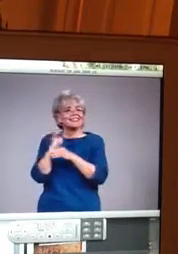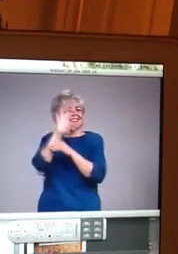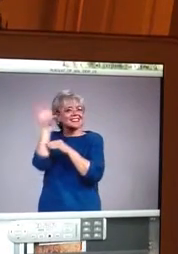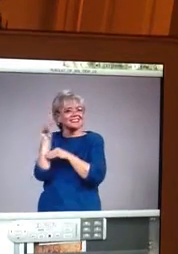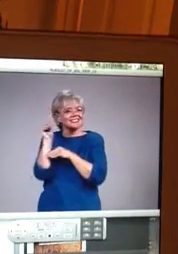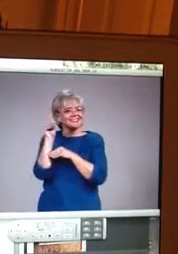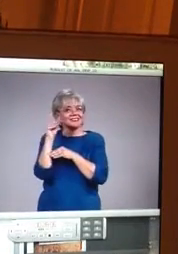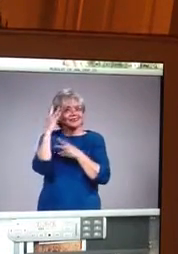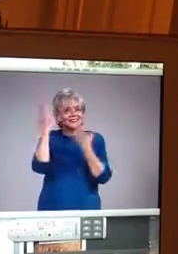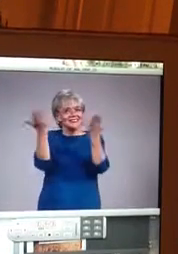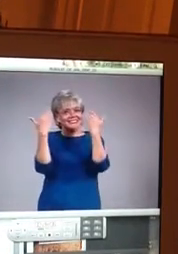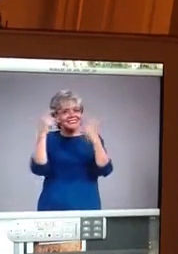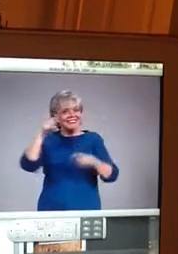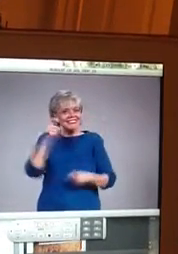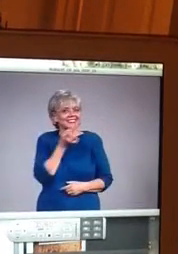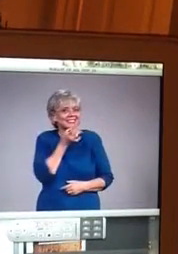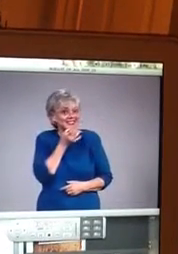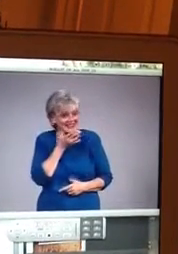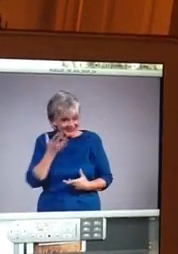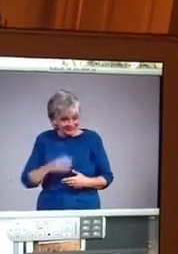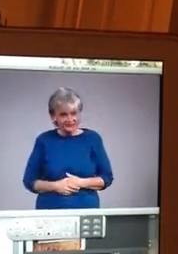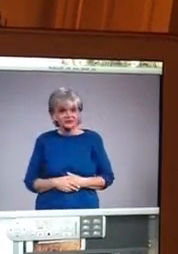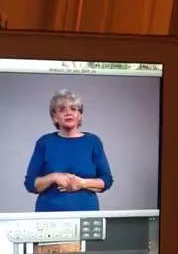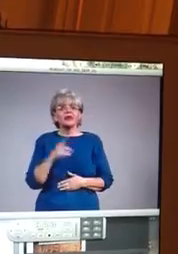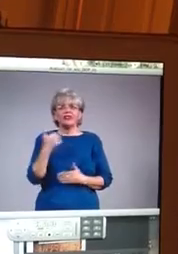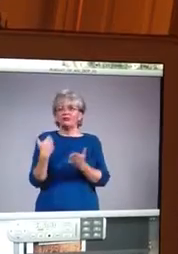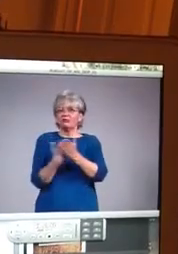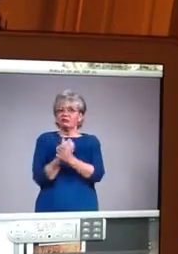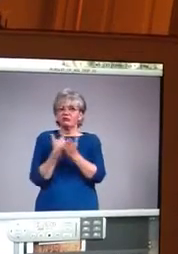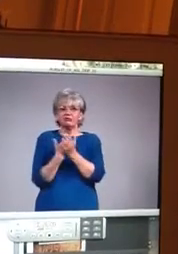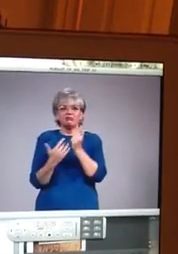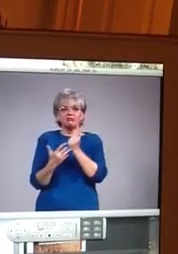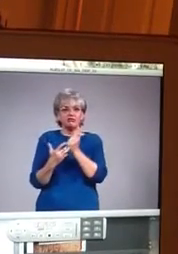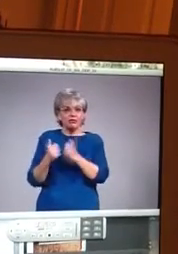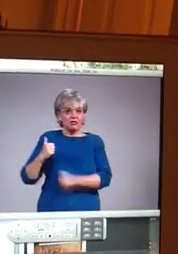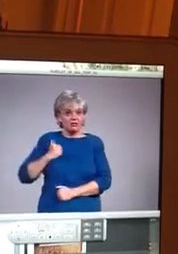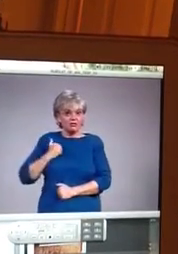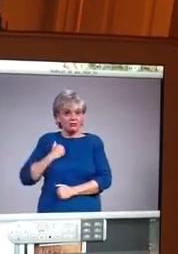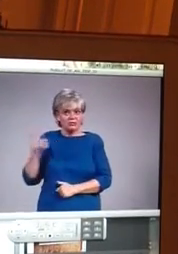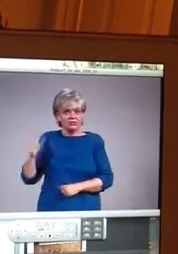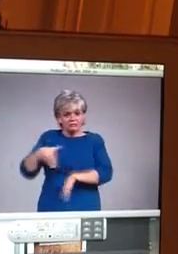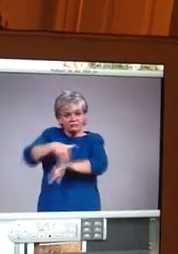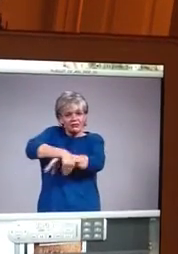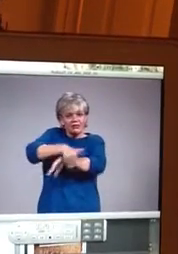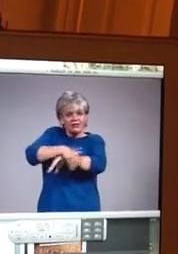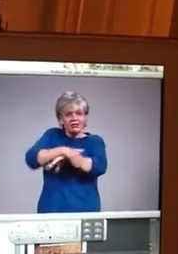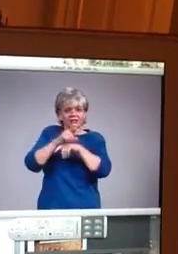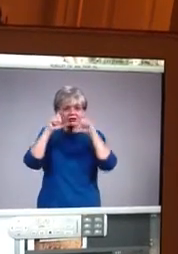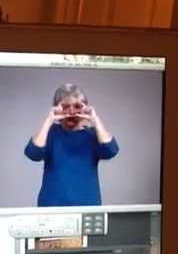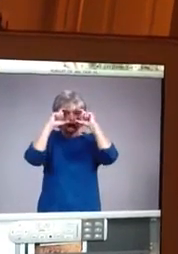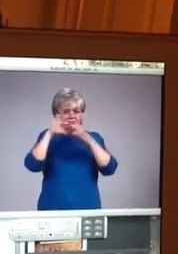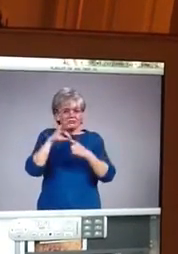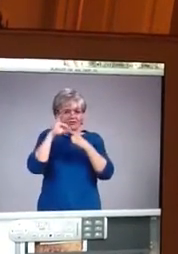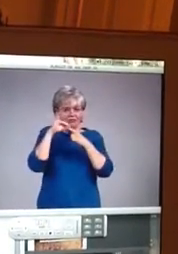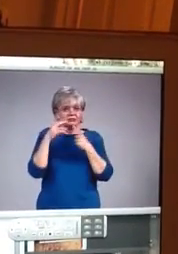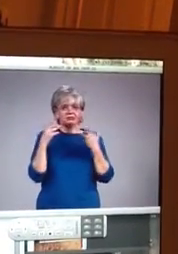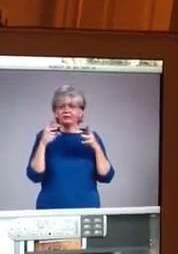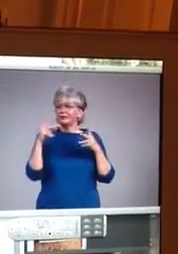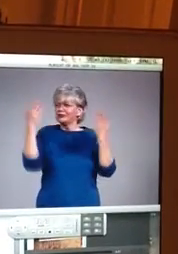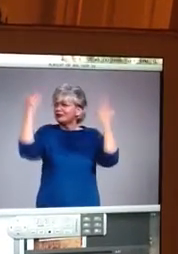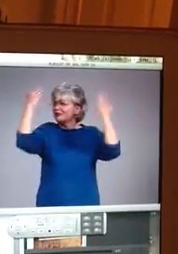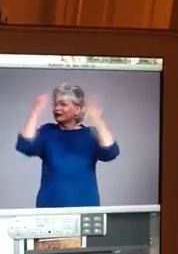pictures. Sometimes if it's very dark outside, you'll add a flash. That'll add more light. Now we